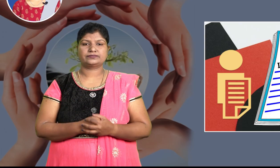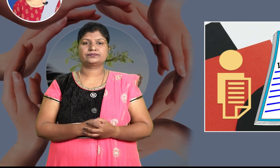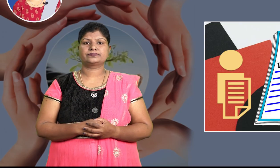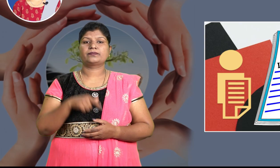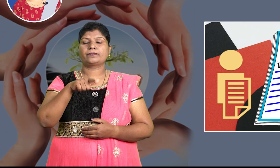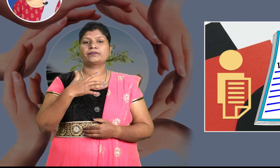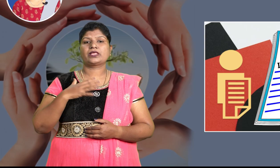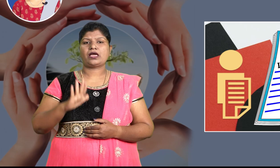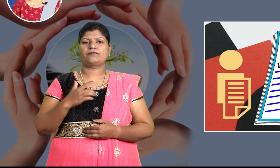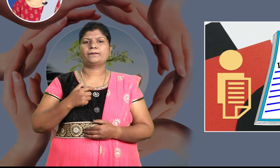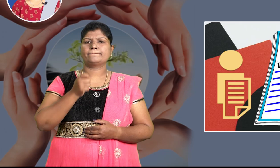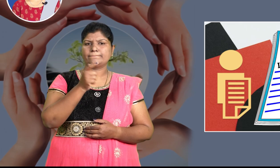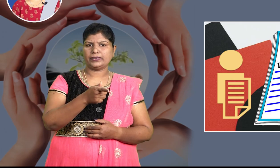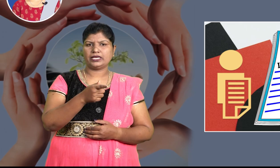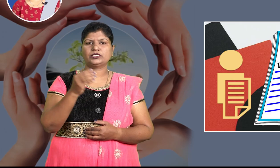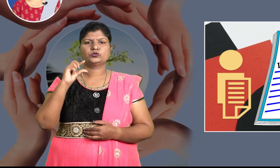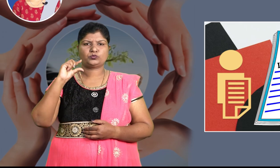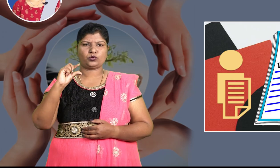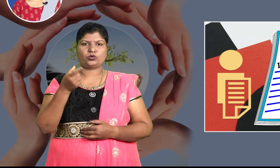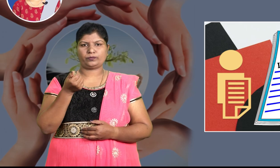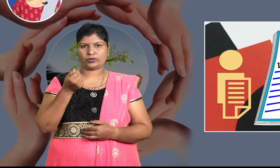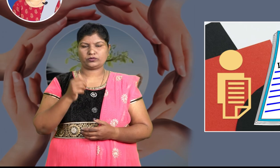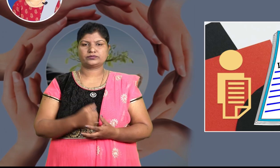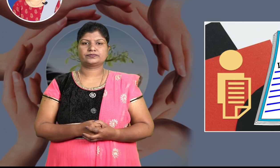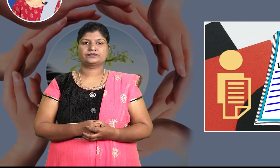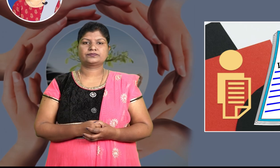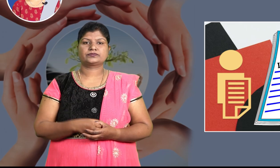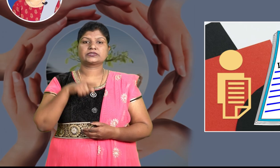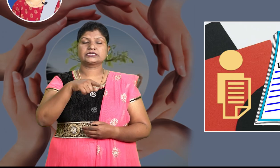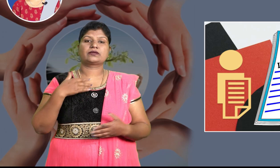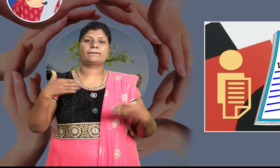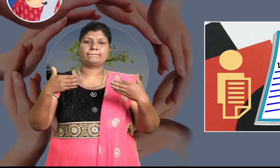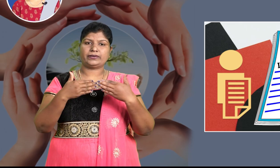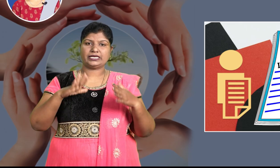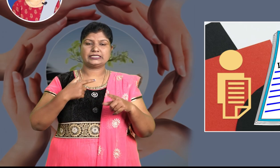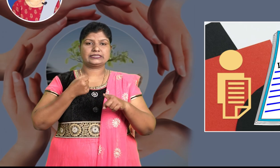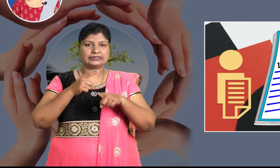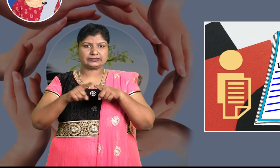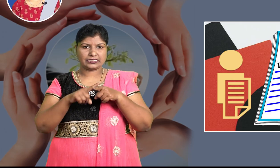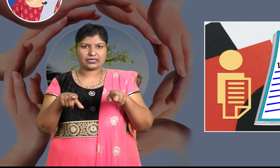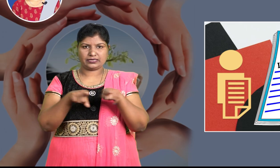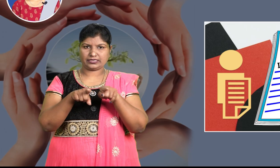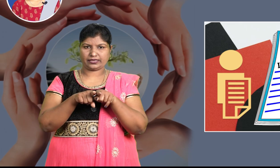may have to pay a small amount that will meet the expenses like